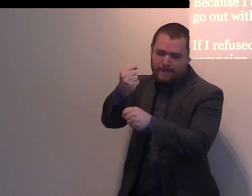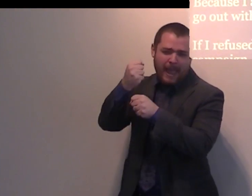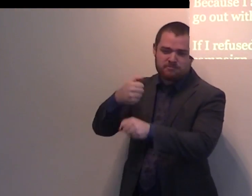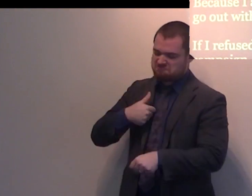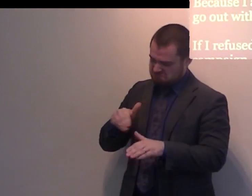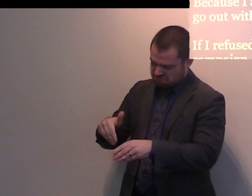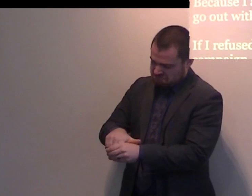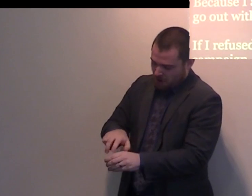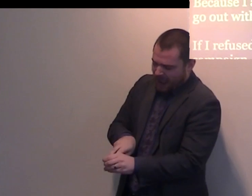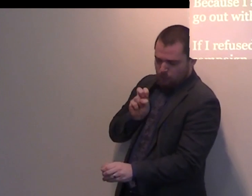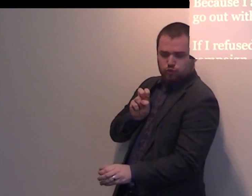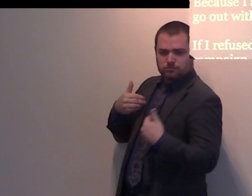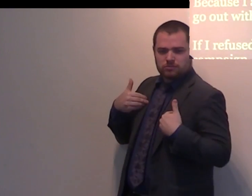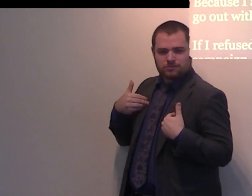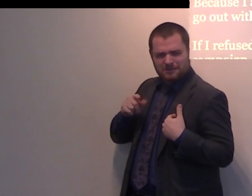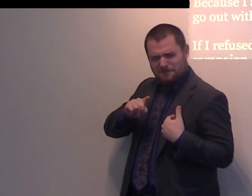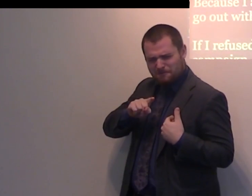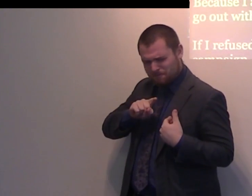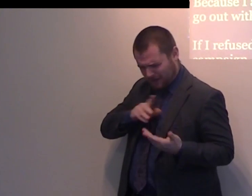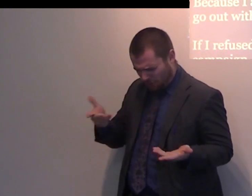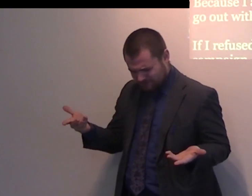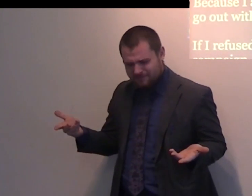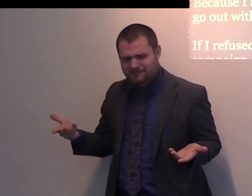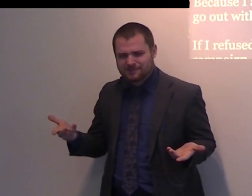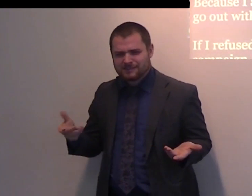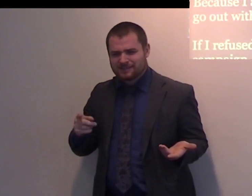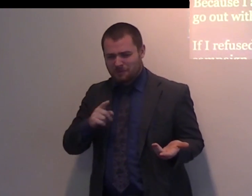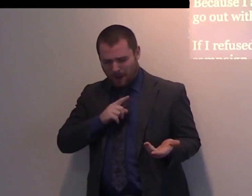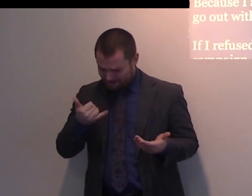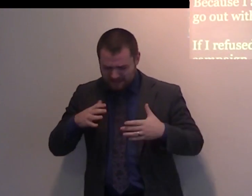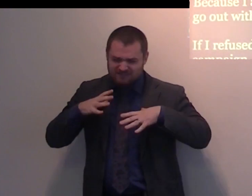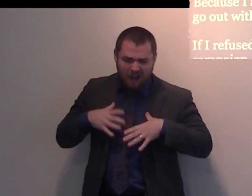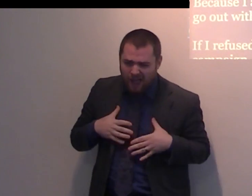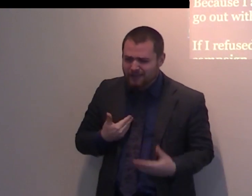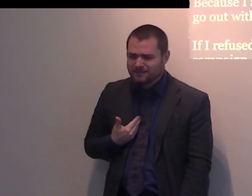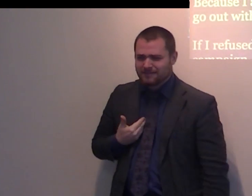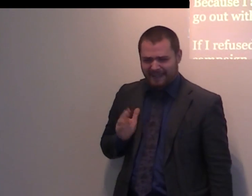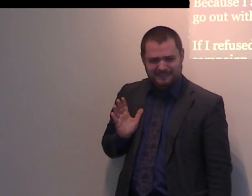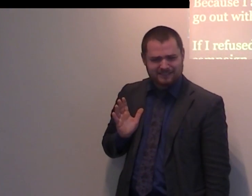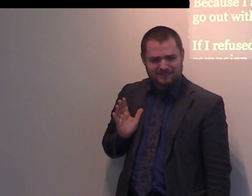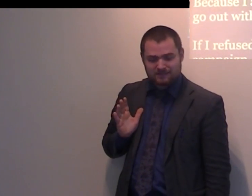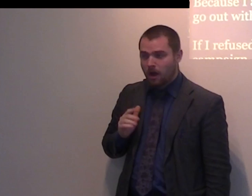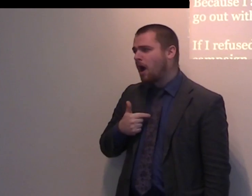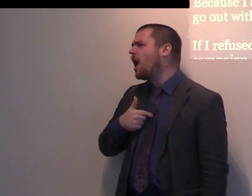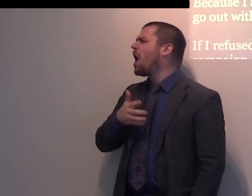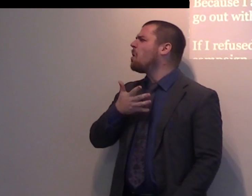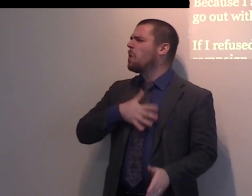campaign. Why not? Because I am tired? Because I want to go out with